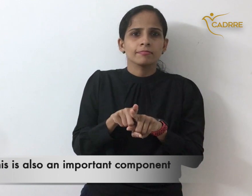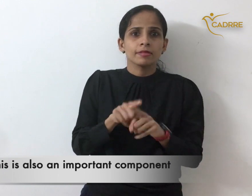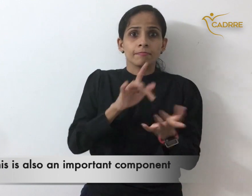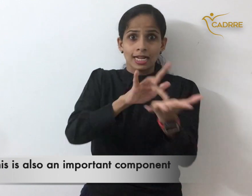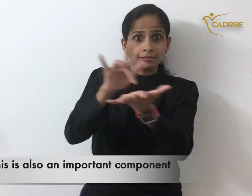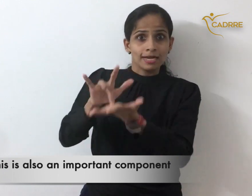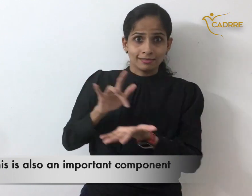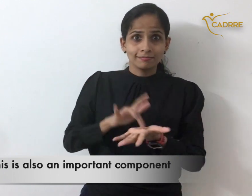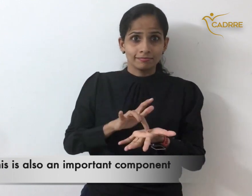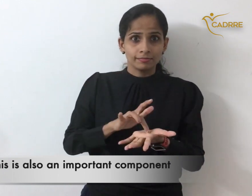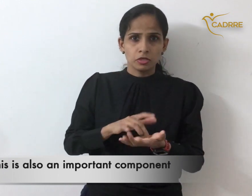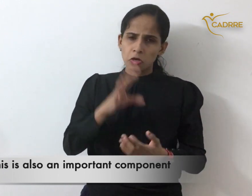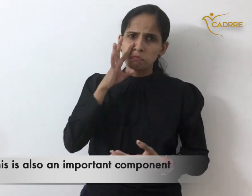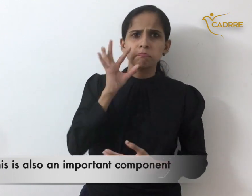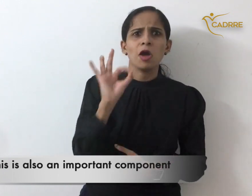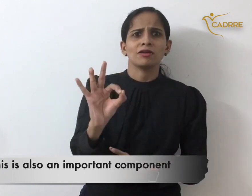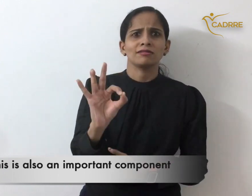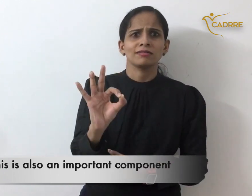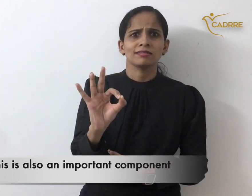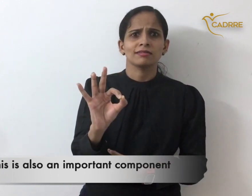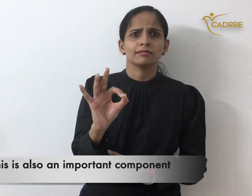also an important component.